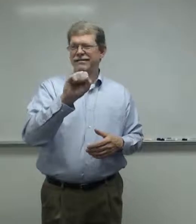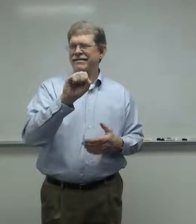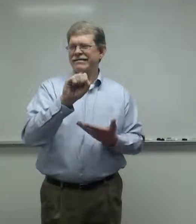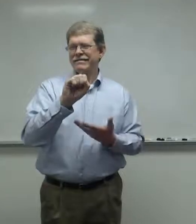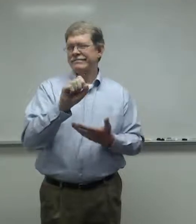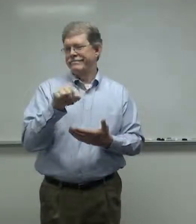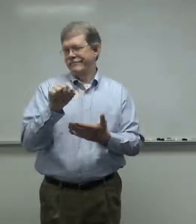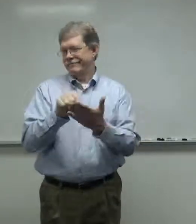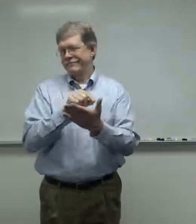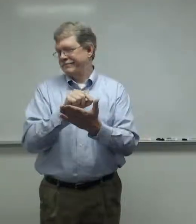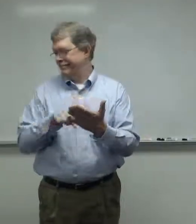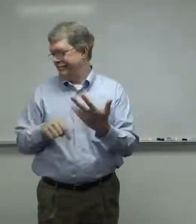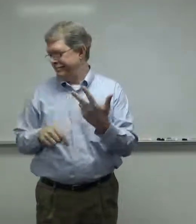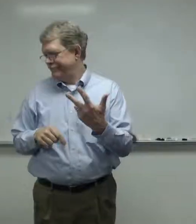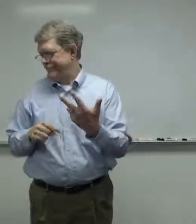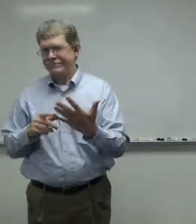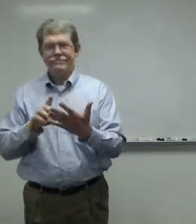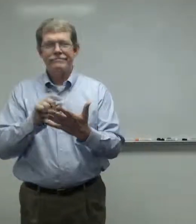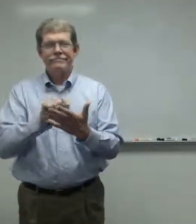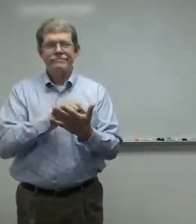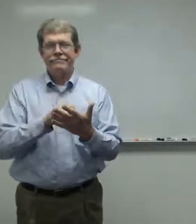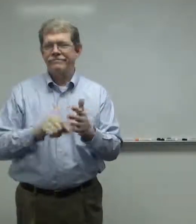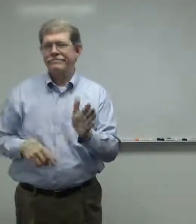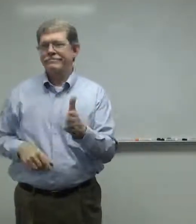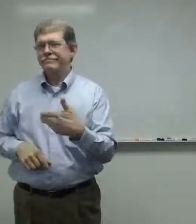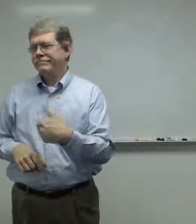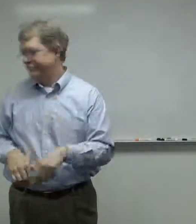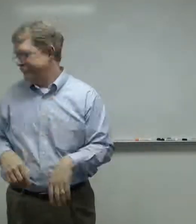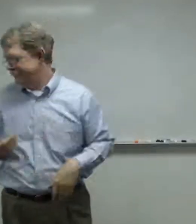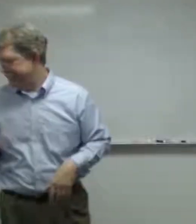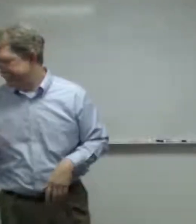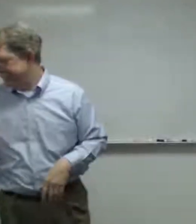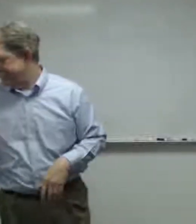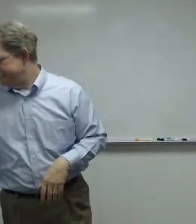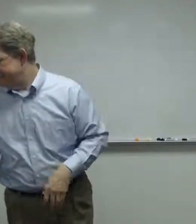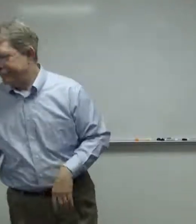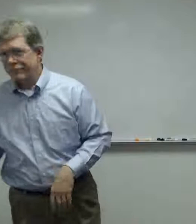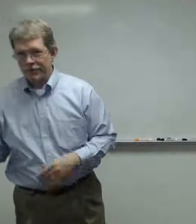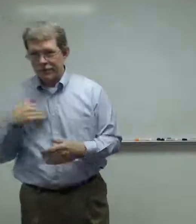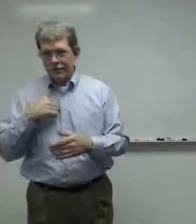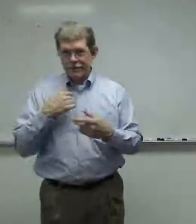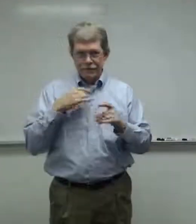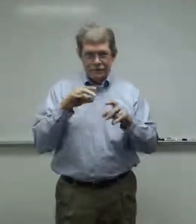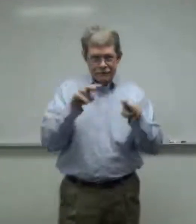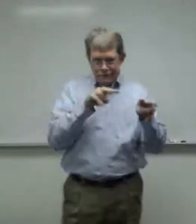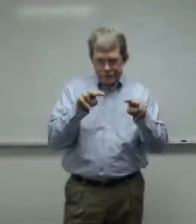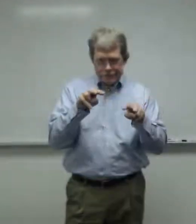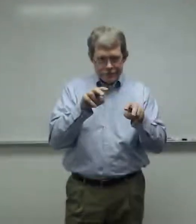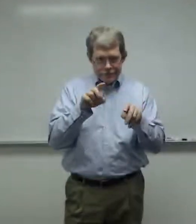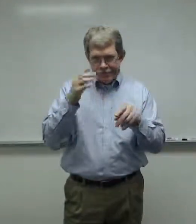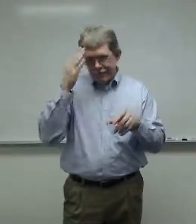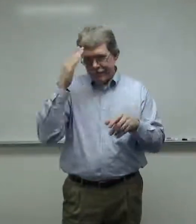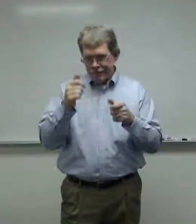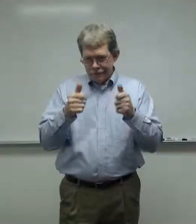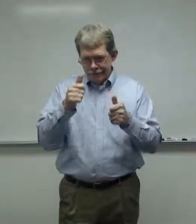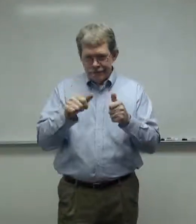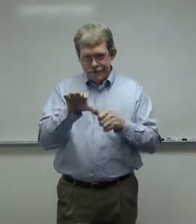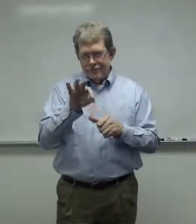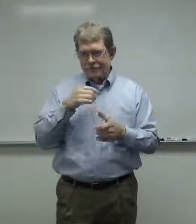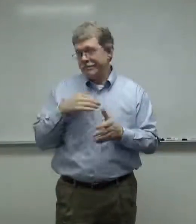one that says lady, I don't know if they're going with that. So we'll not do those. But we looked at